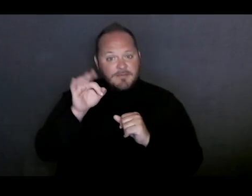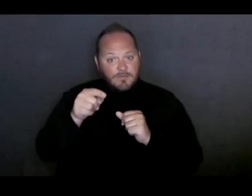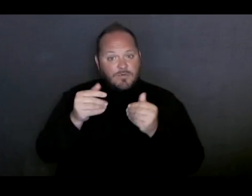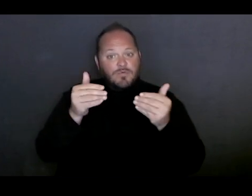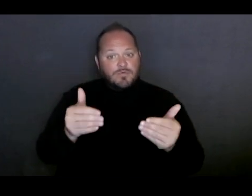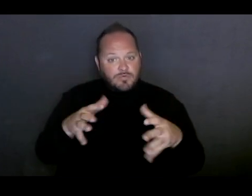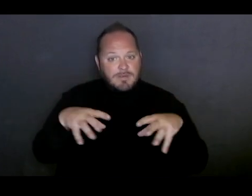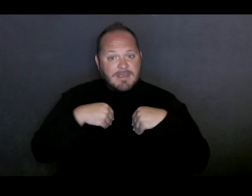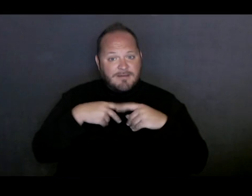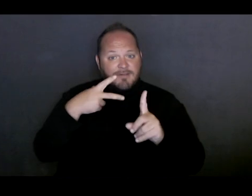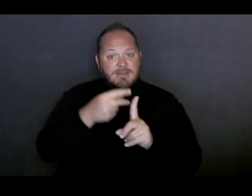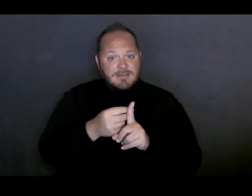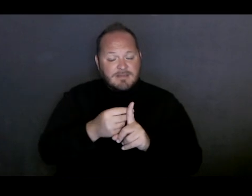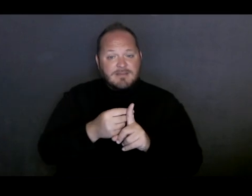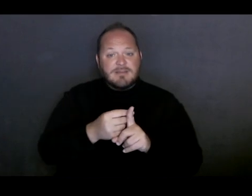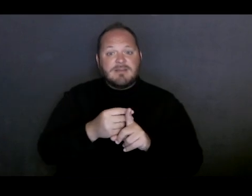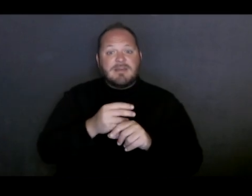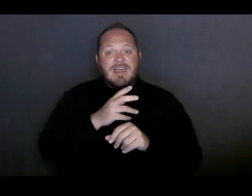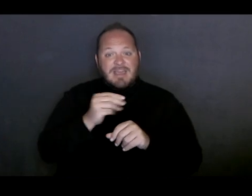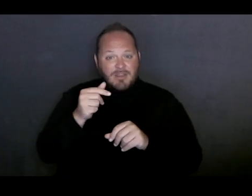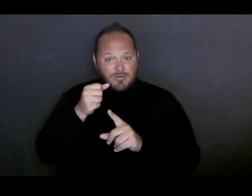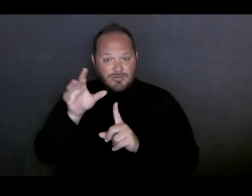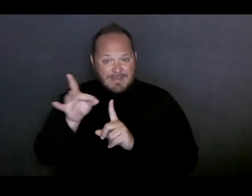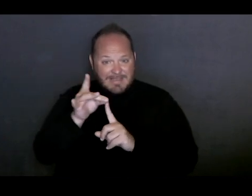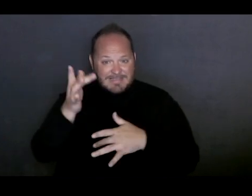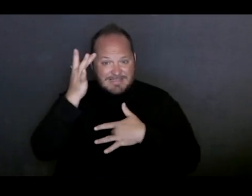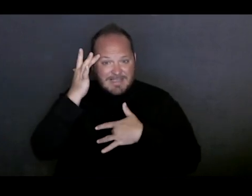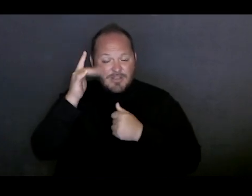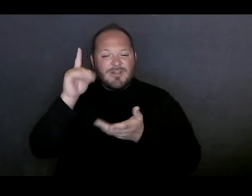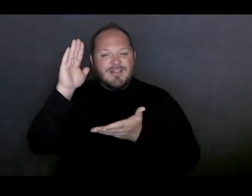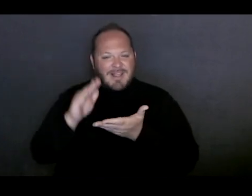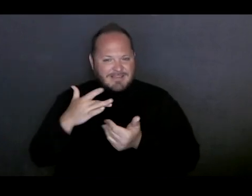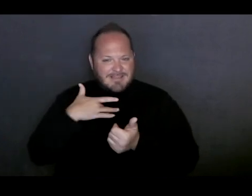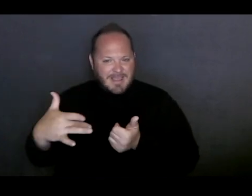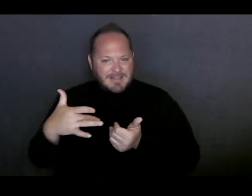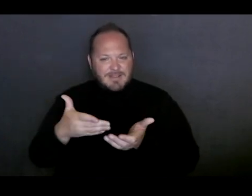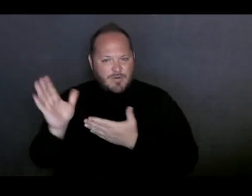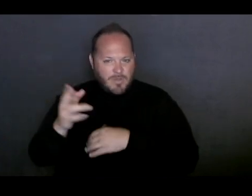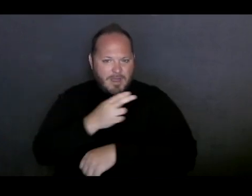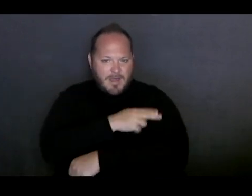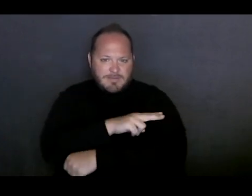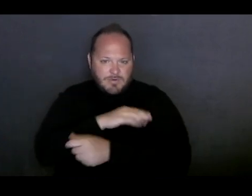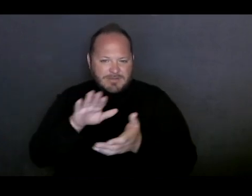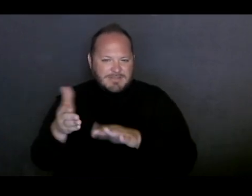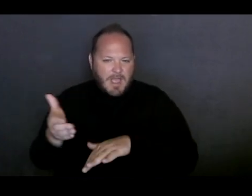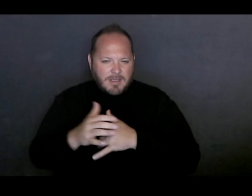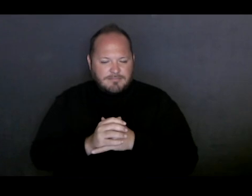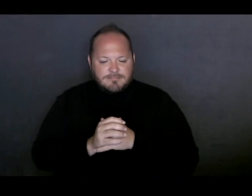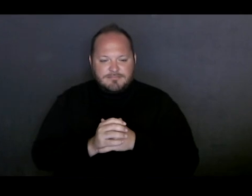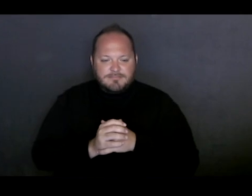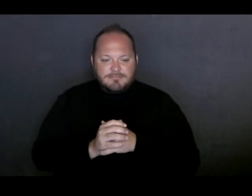sick, you're a lot less likely to go to the hospital and die. But the other reason I don't really love this pandemic of the